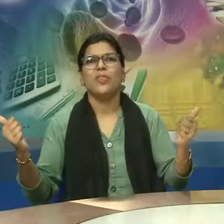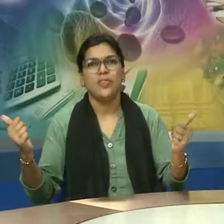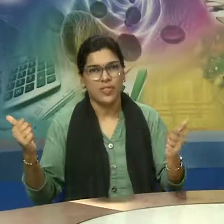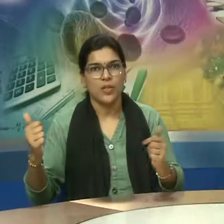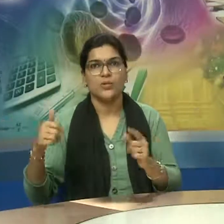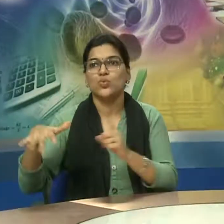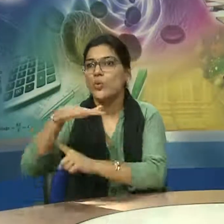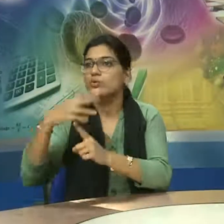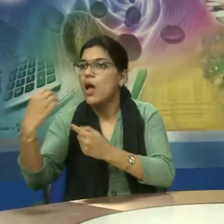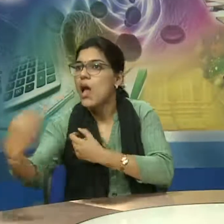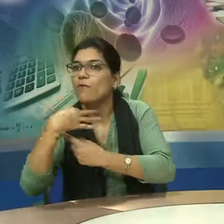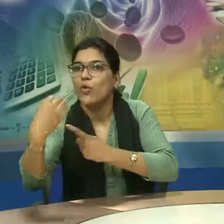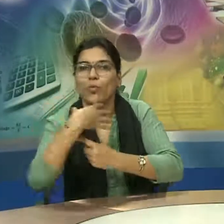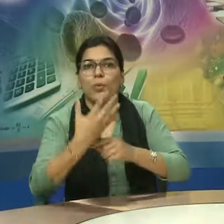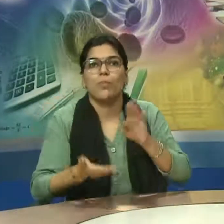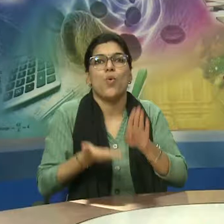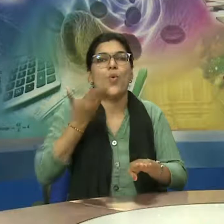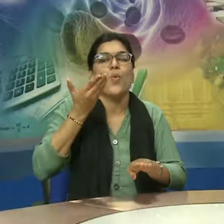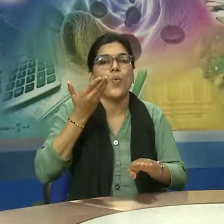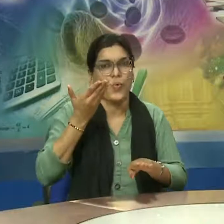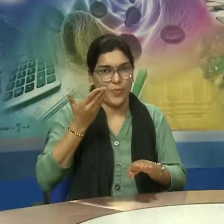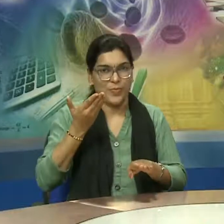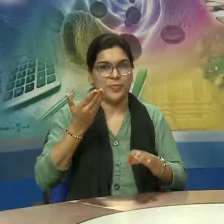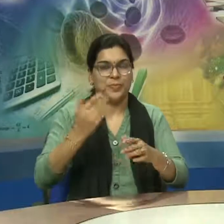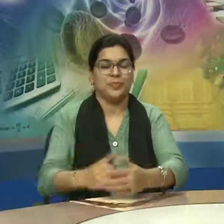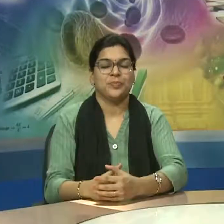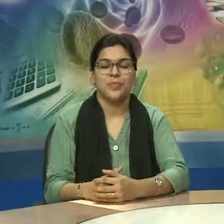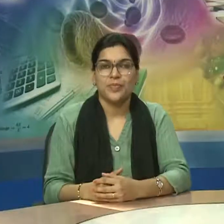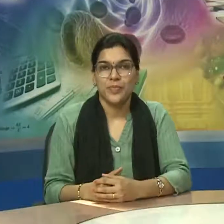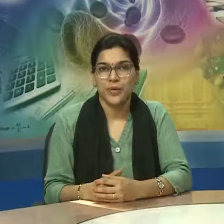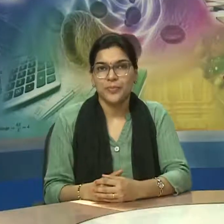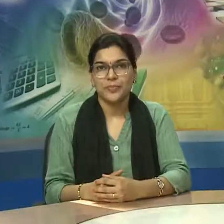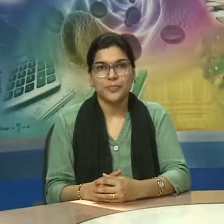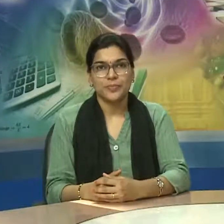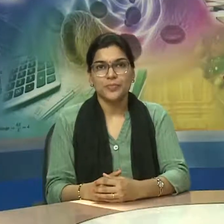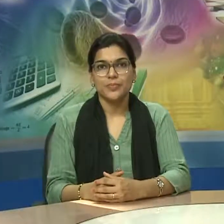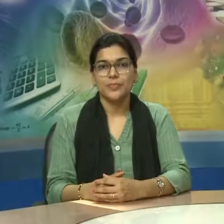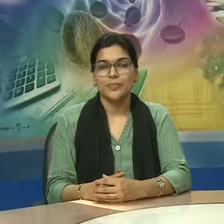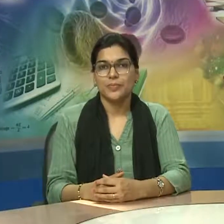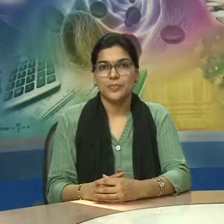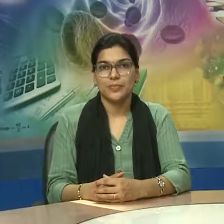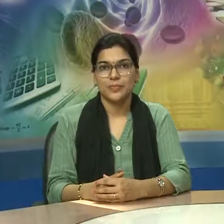His natural behavior has been demolished.